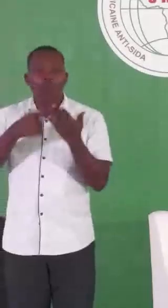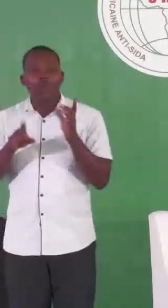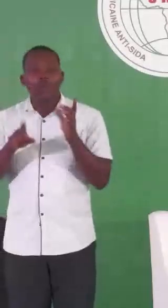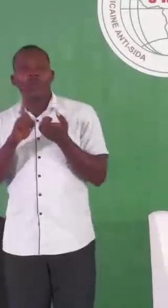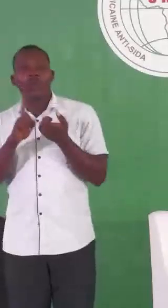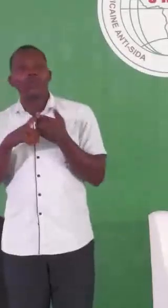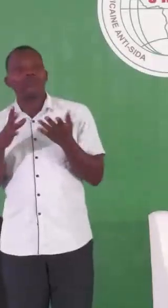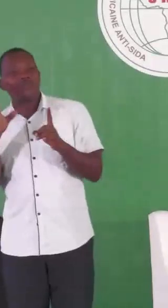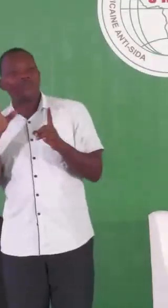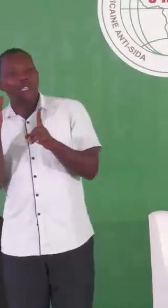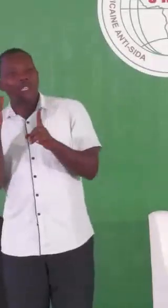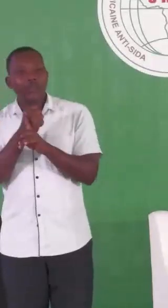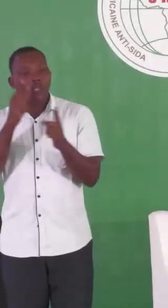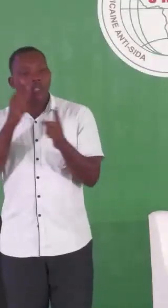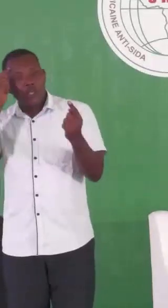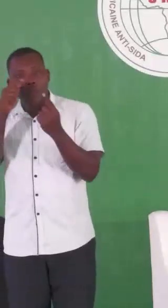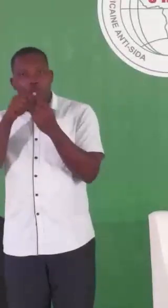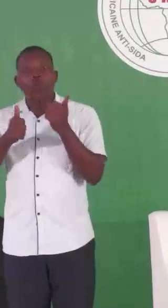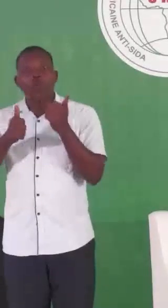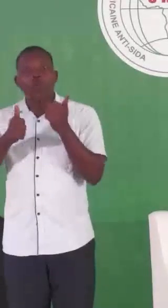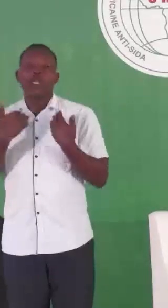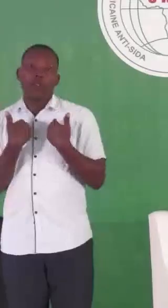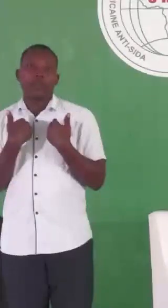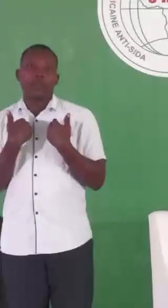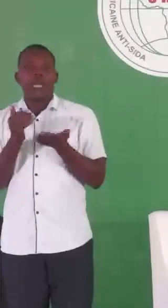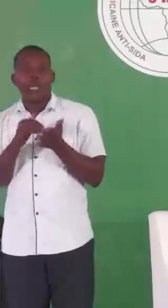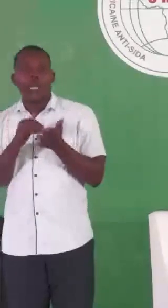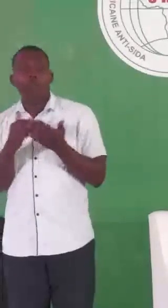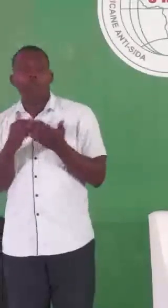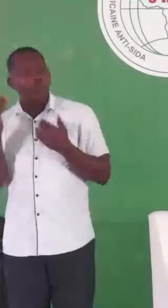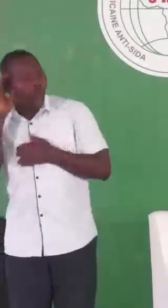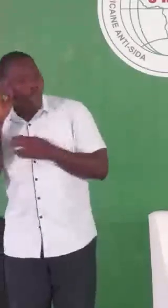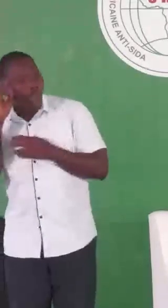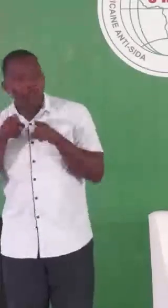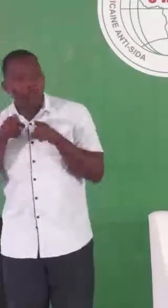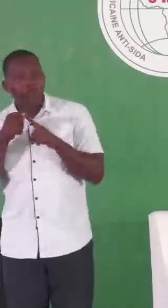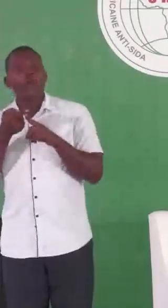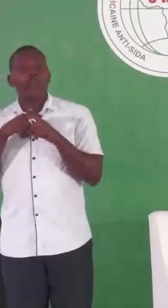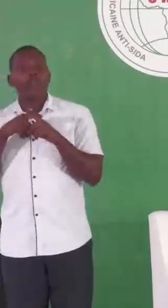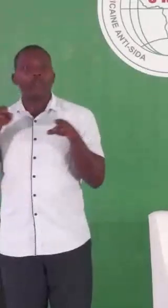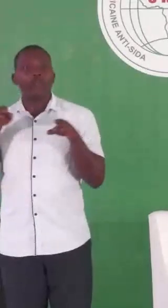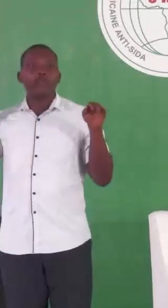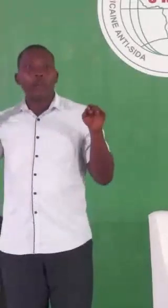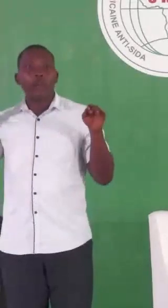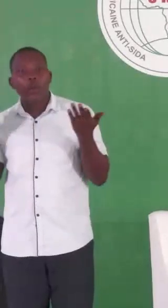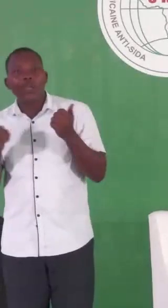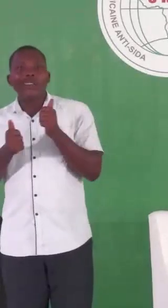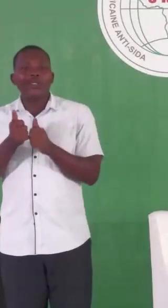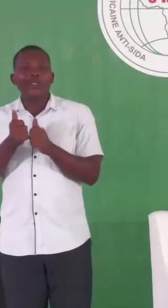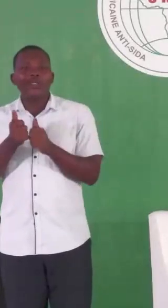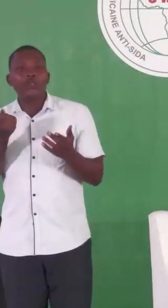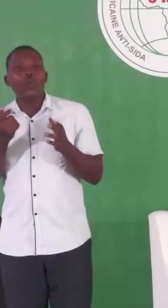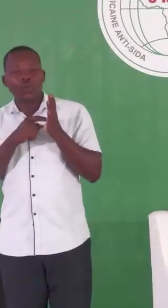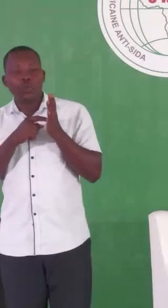tier status, which they had. We will hear from Zimbabwe, which would share on what they are doing